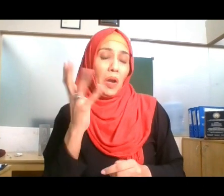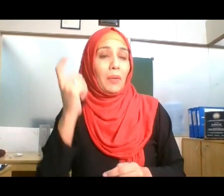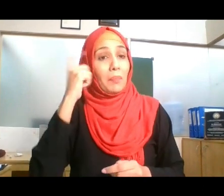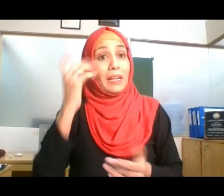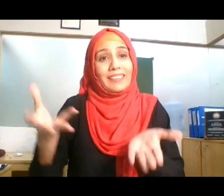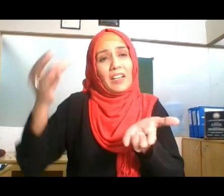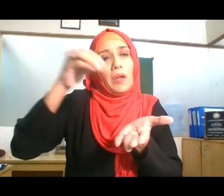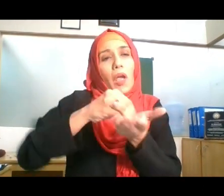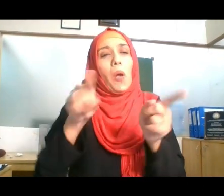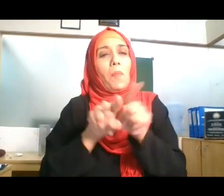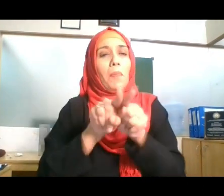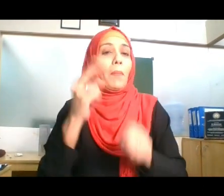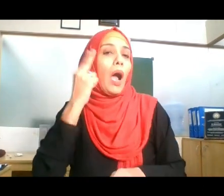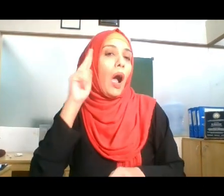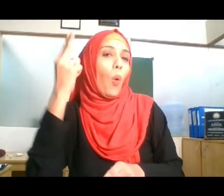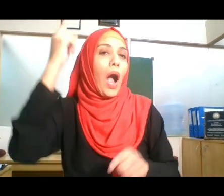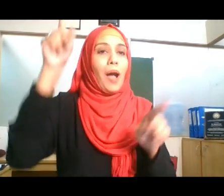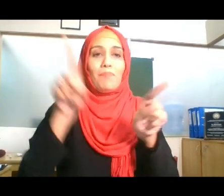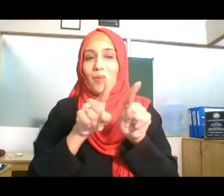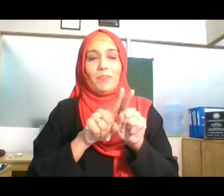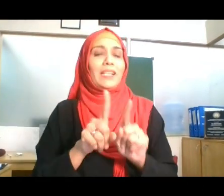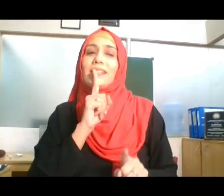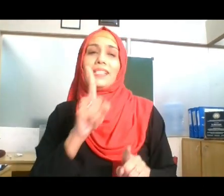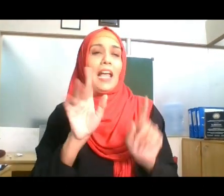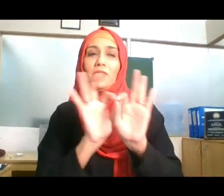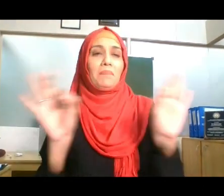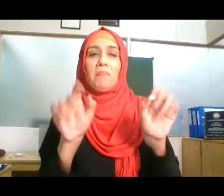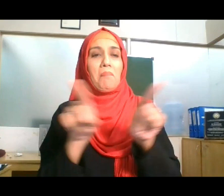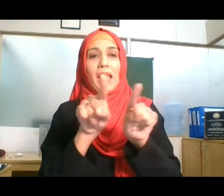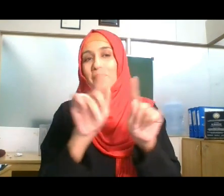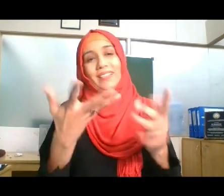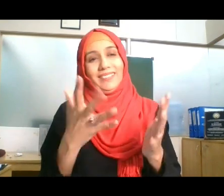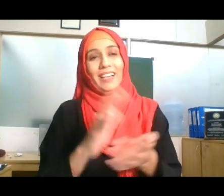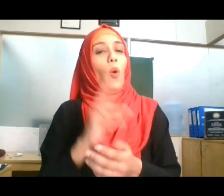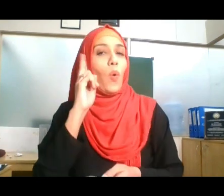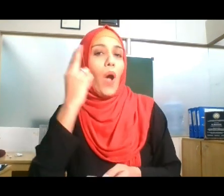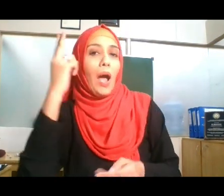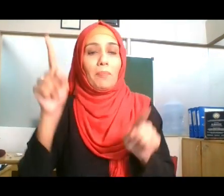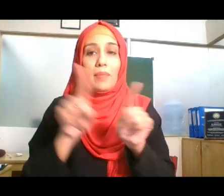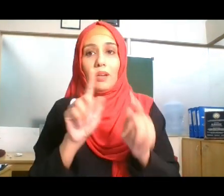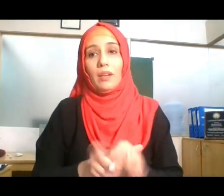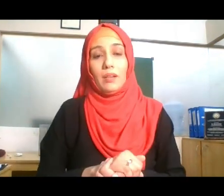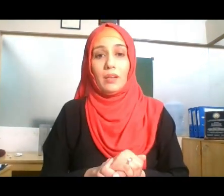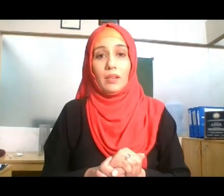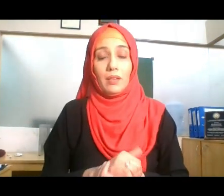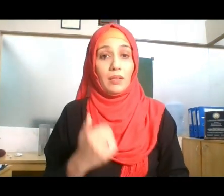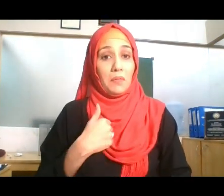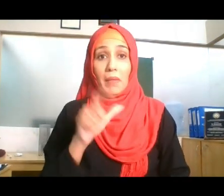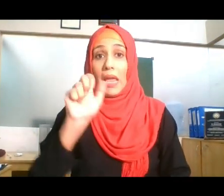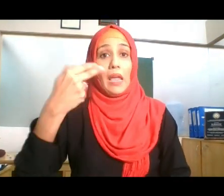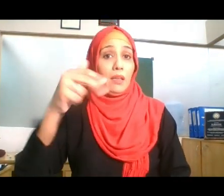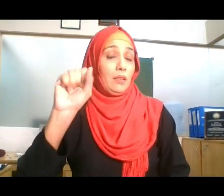inclusion is an illusion rather than a reality. And I really commend Hassan for